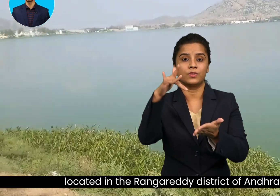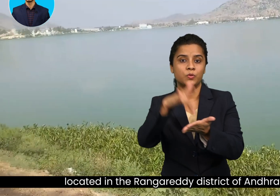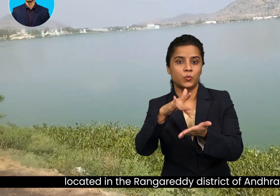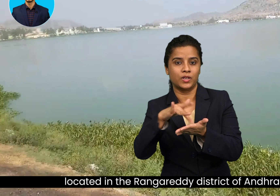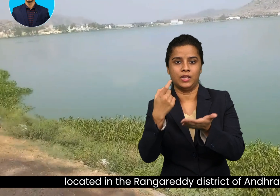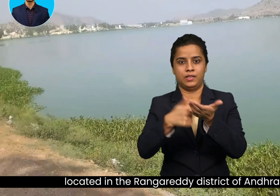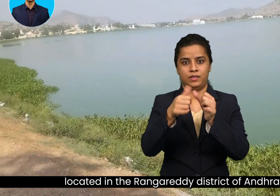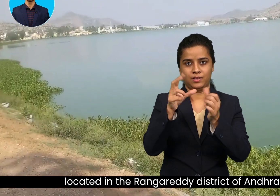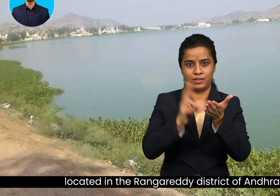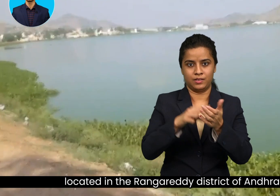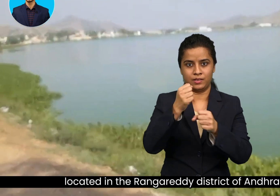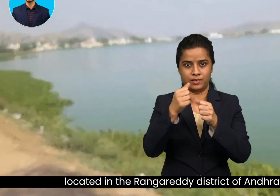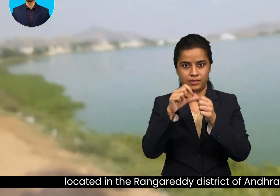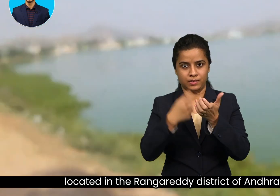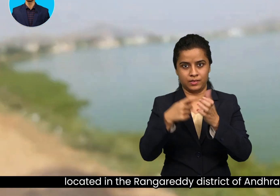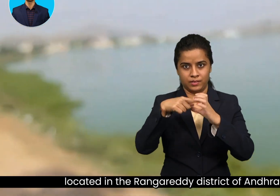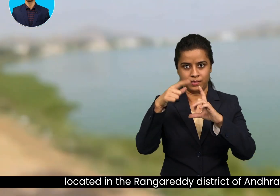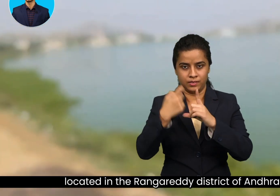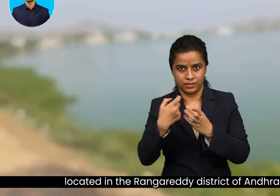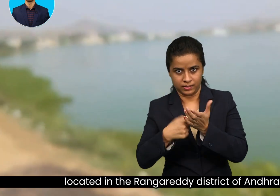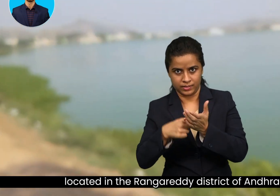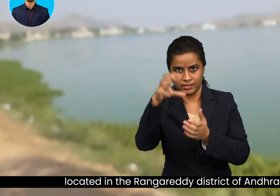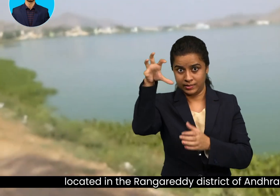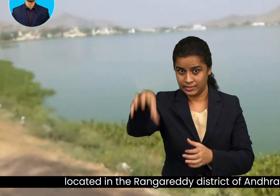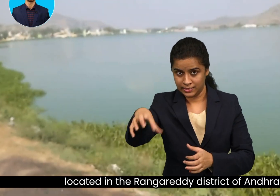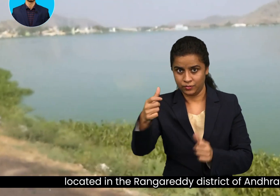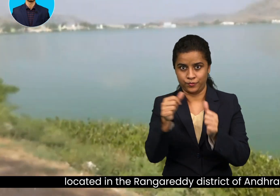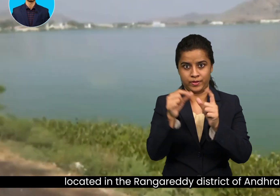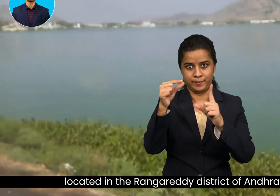located in the Rangareddy district of Andhra Pradesh.